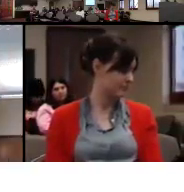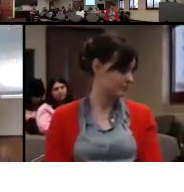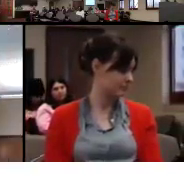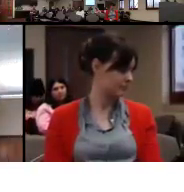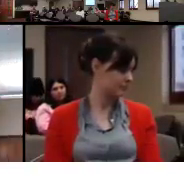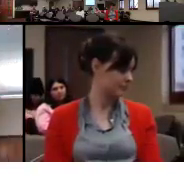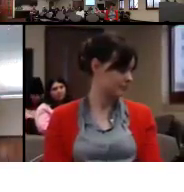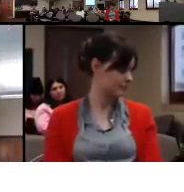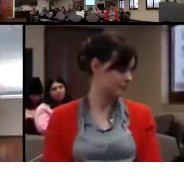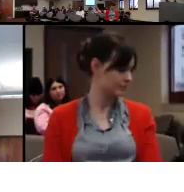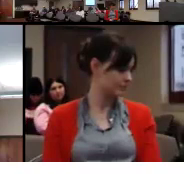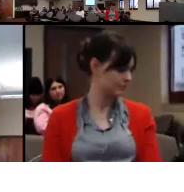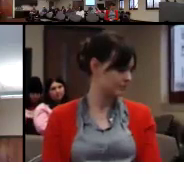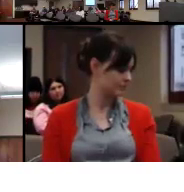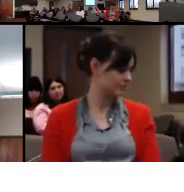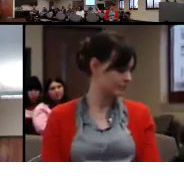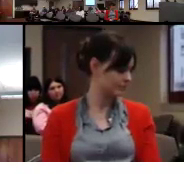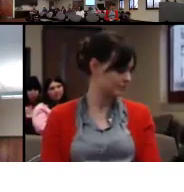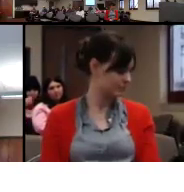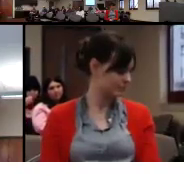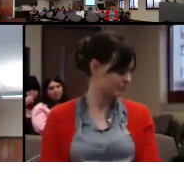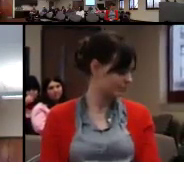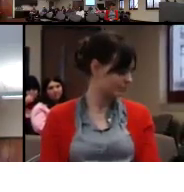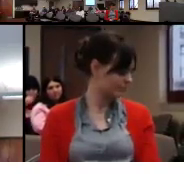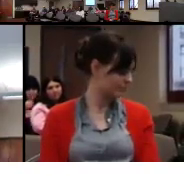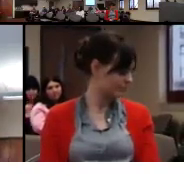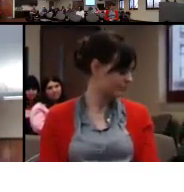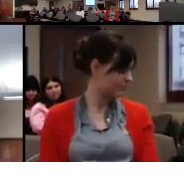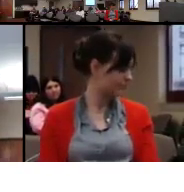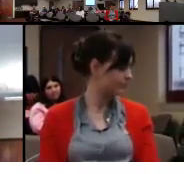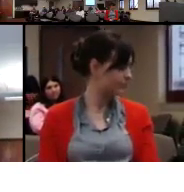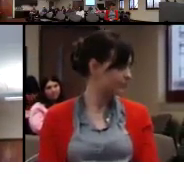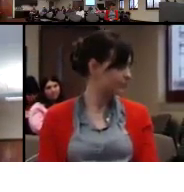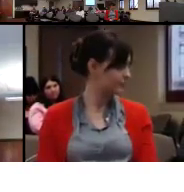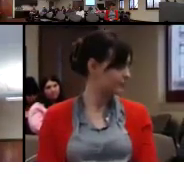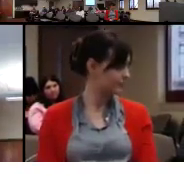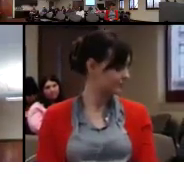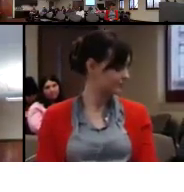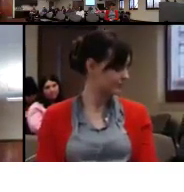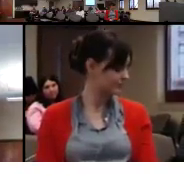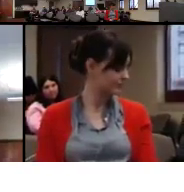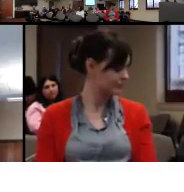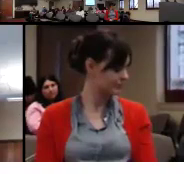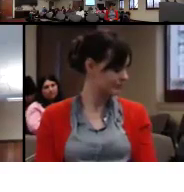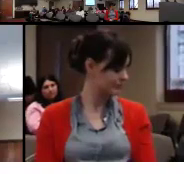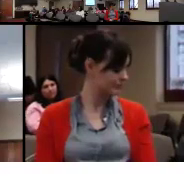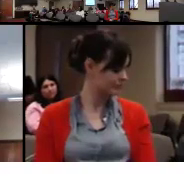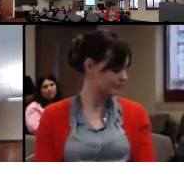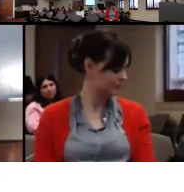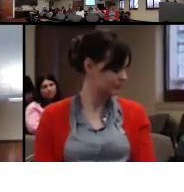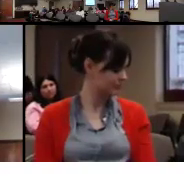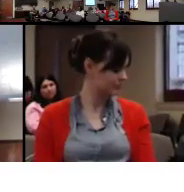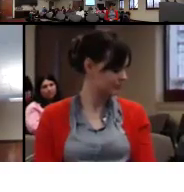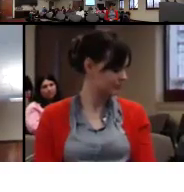I know you have the most to say about American Sign Language. I know nothing about it. Okay. So it's very interesting. Now you have raised two